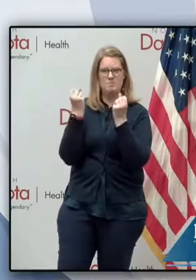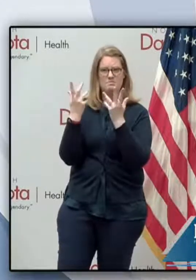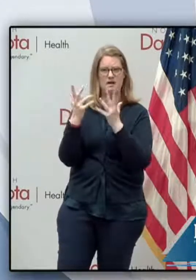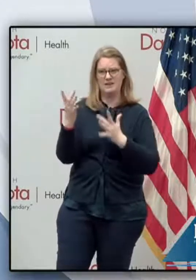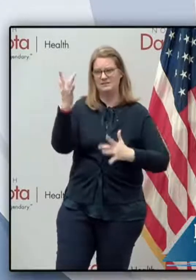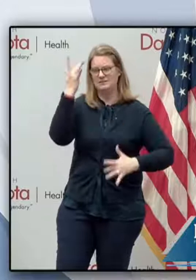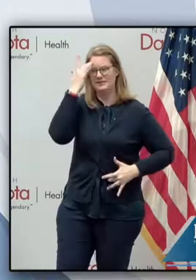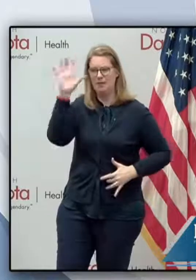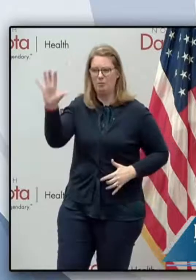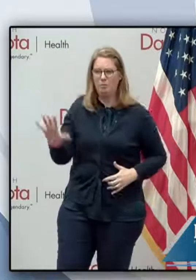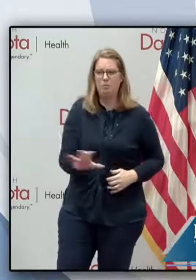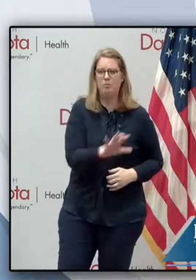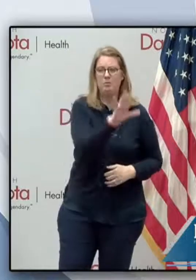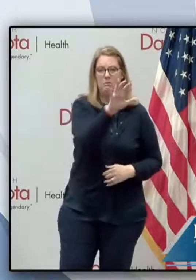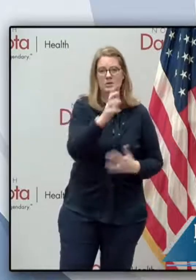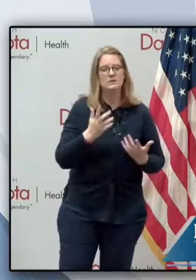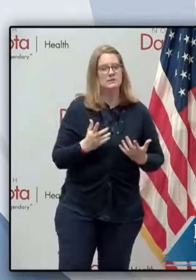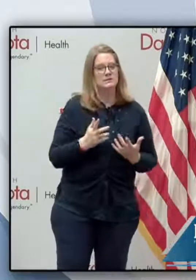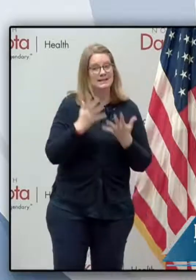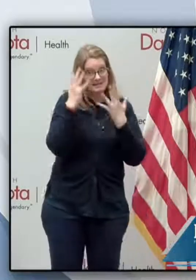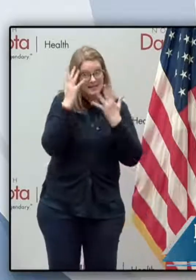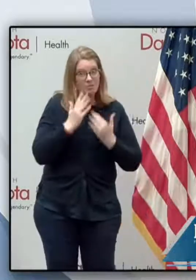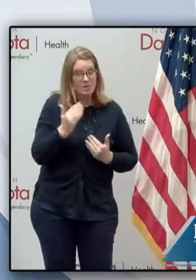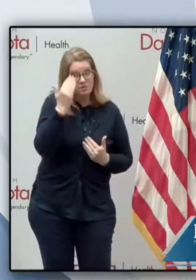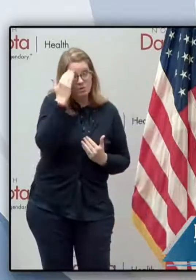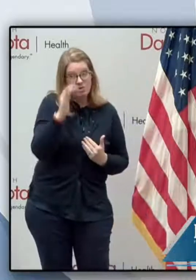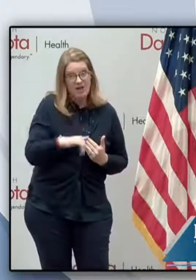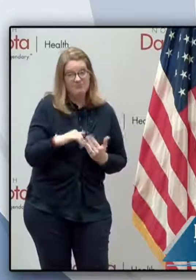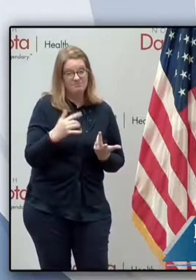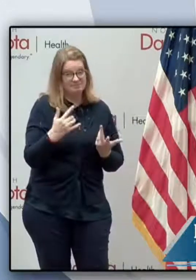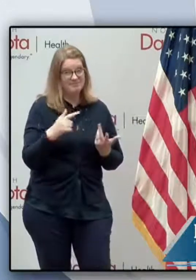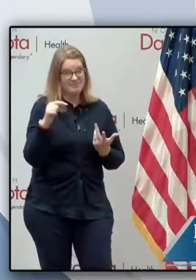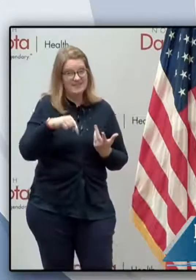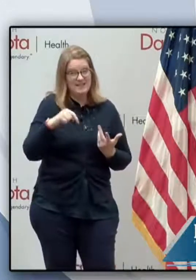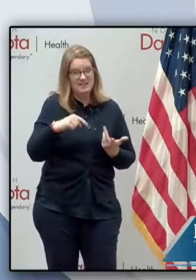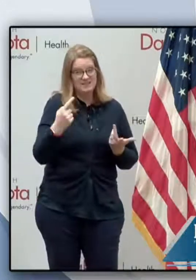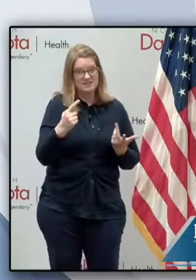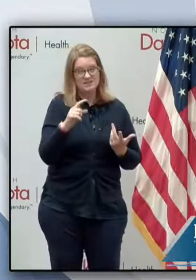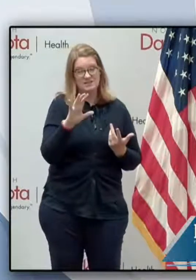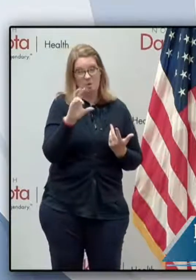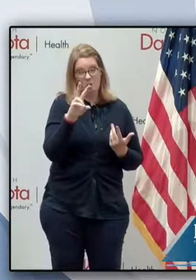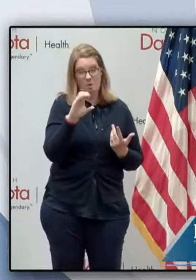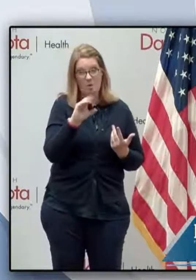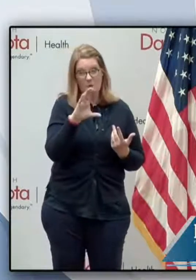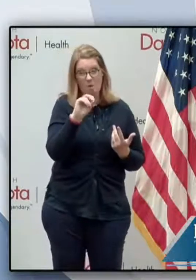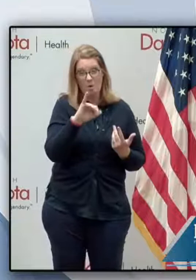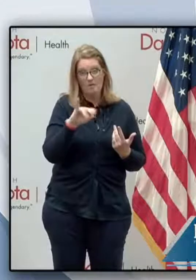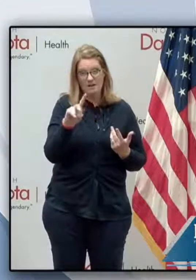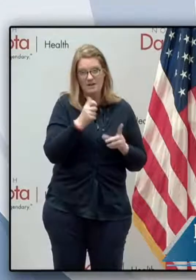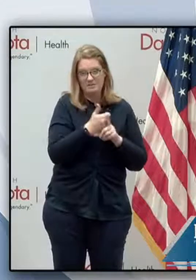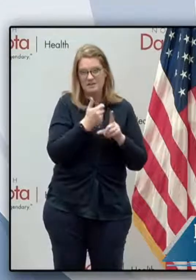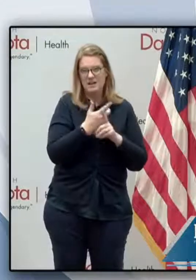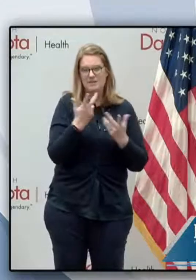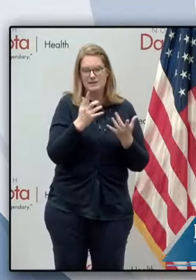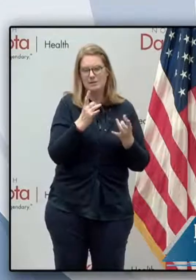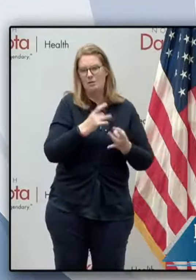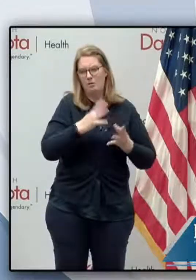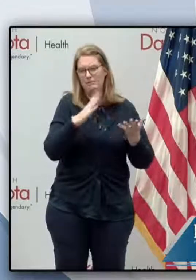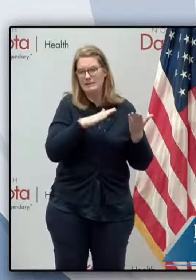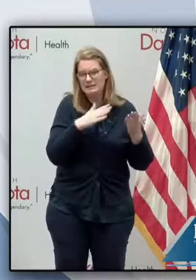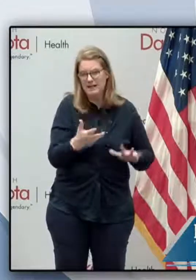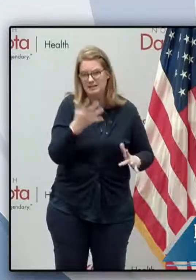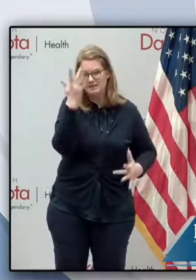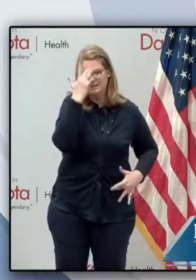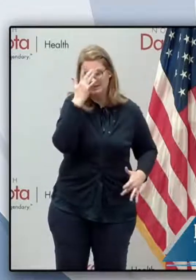Sadly, we know that this can be a deadly disease, particularly for those with age or underlying conditions. And there was just